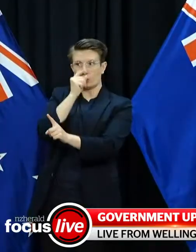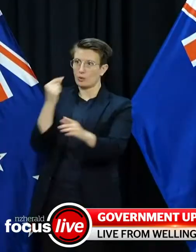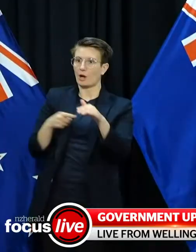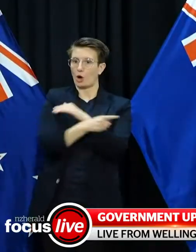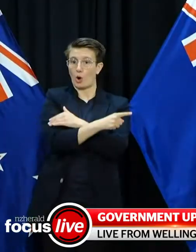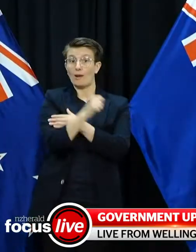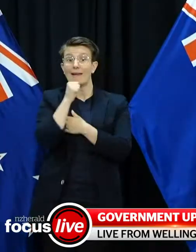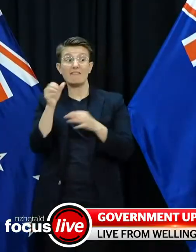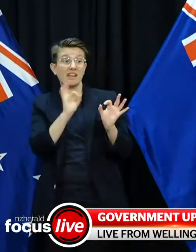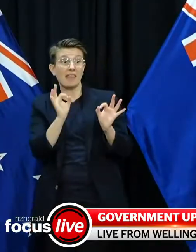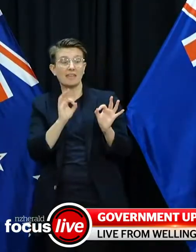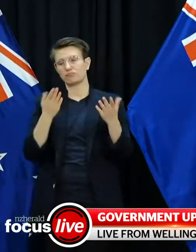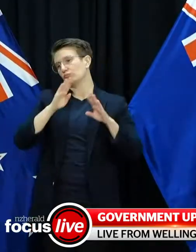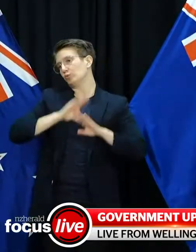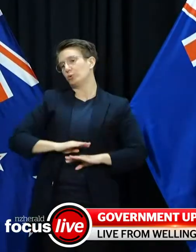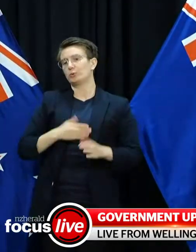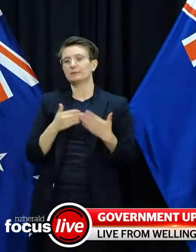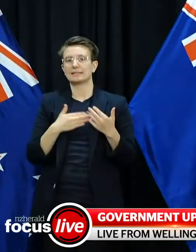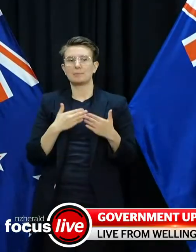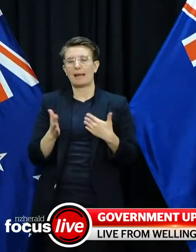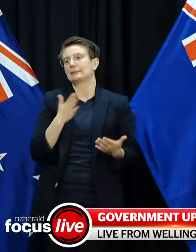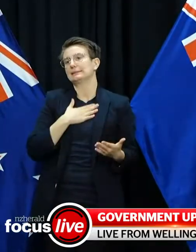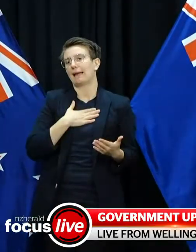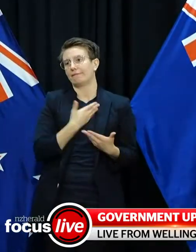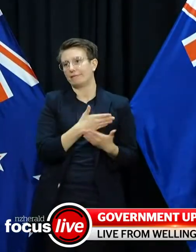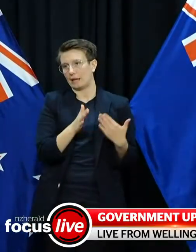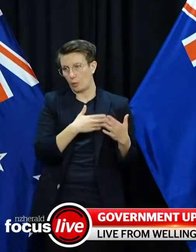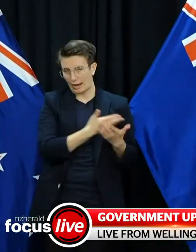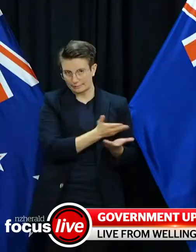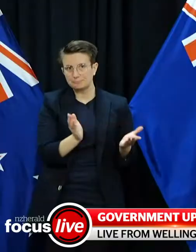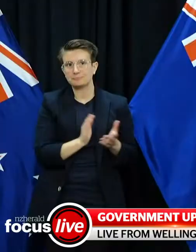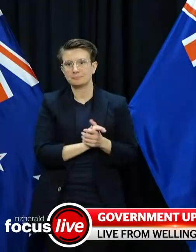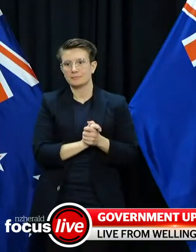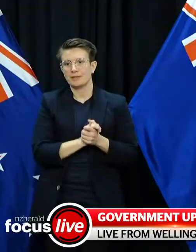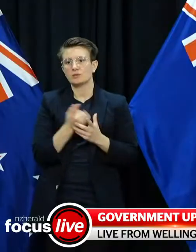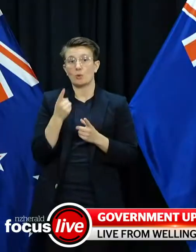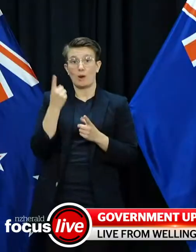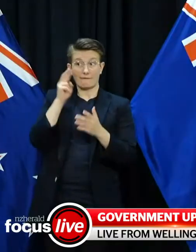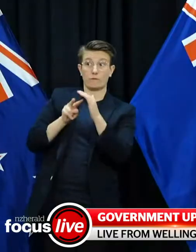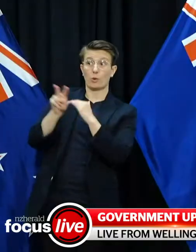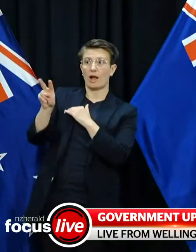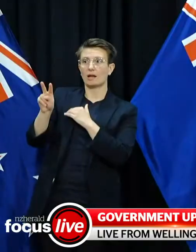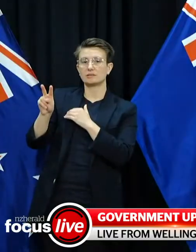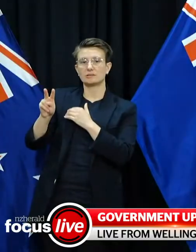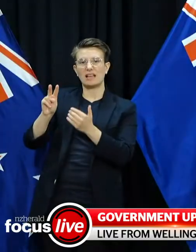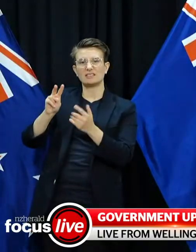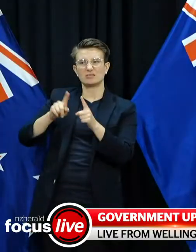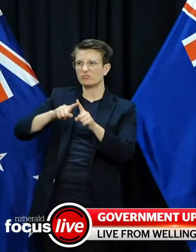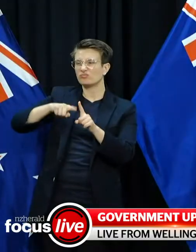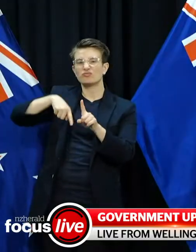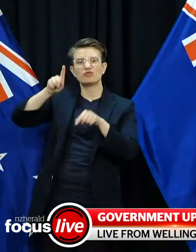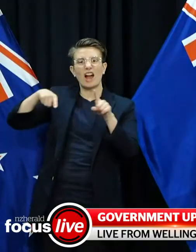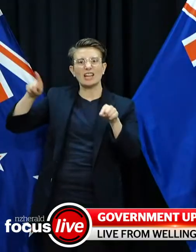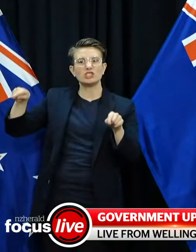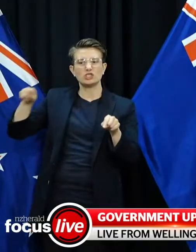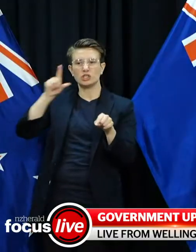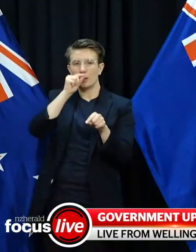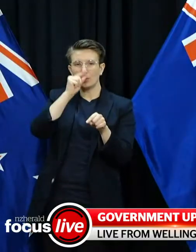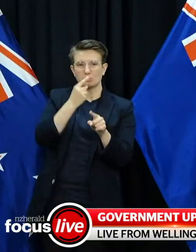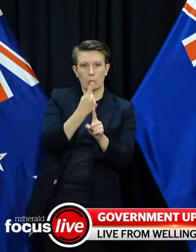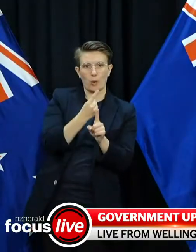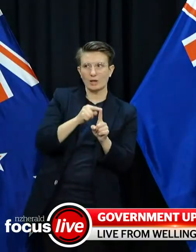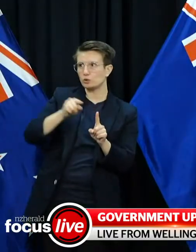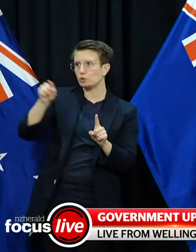issue a forecast, and that forecast necessarily has a large range of uncertainty, and that's where that 1 to 3 meters comes in. As